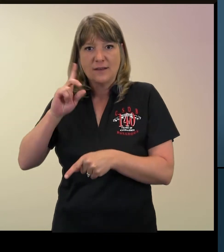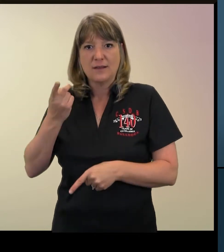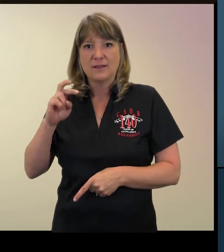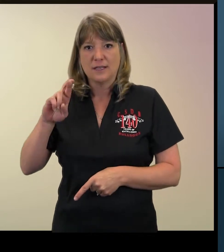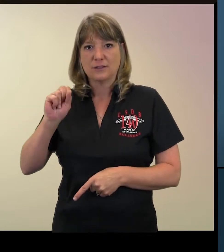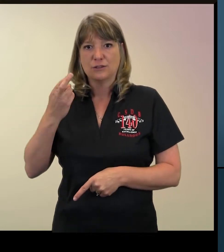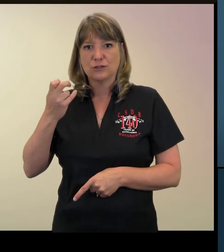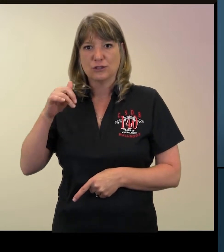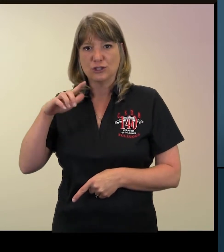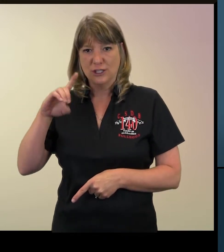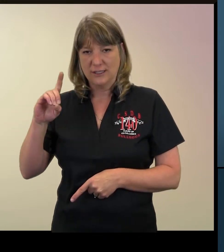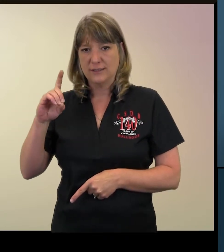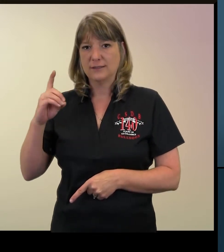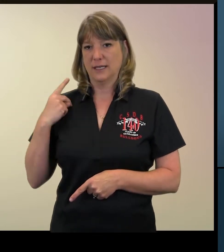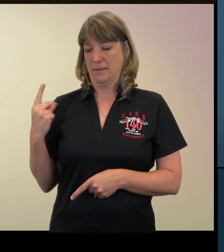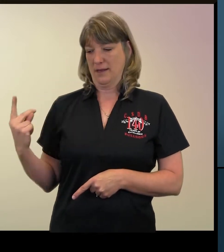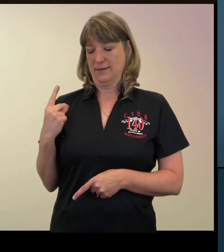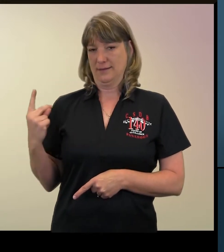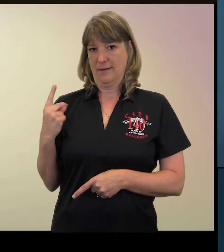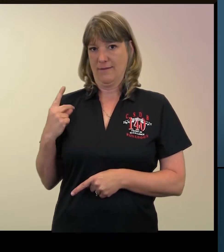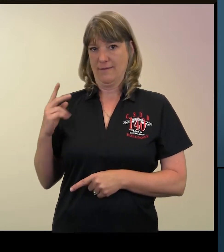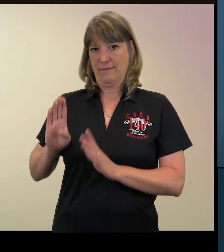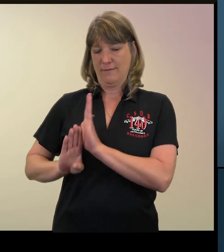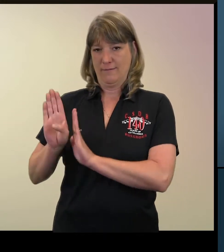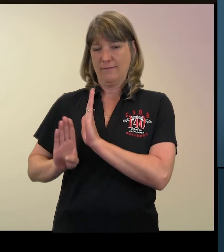in deafness by Dr. Shield and myself,